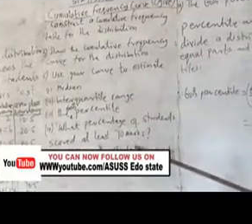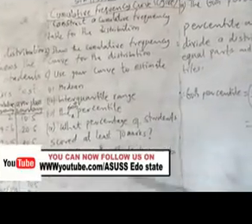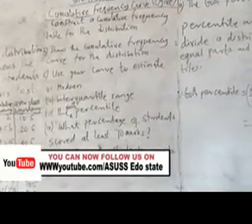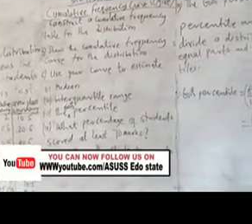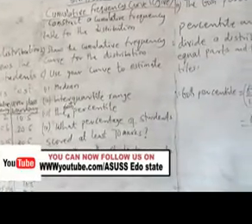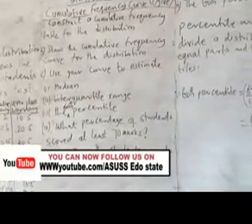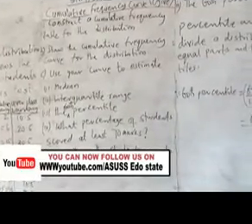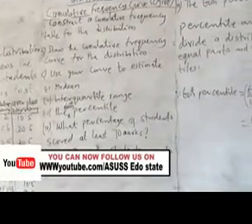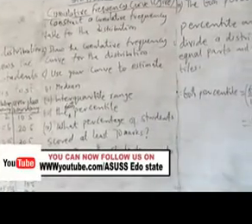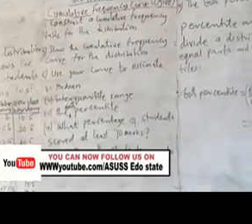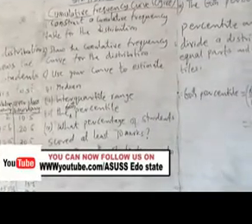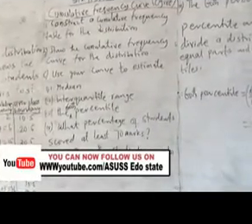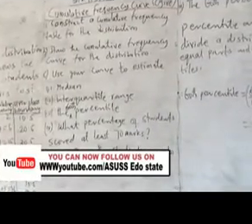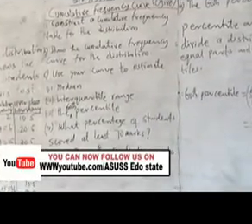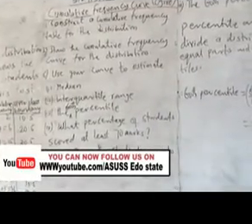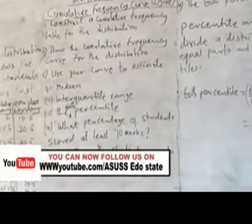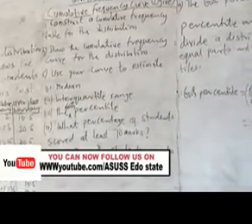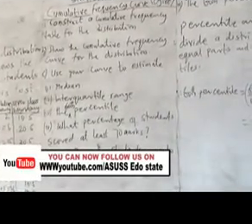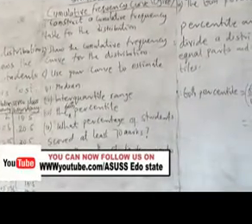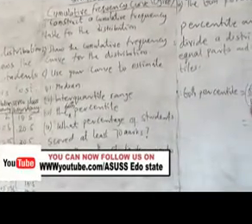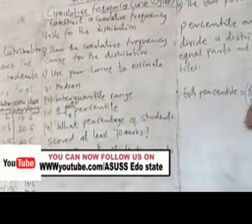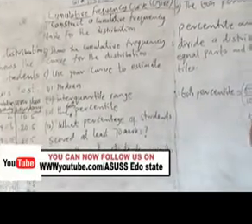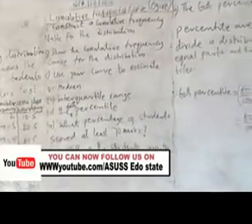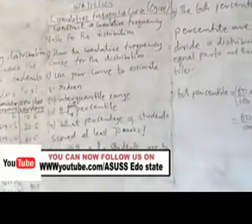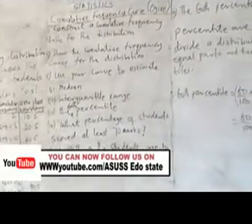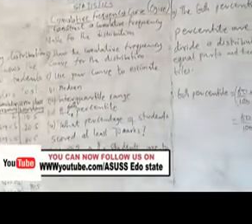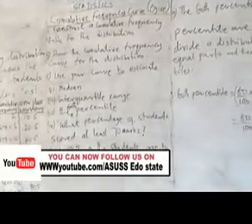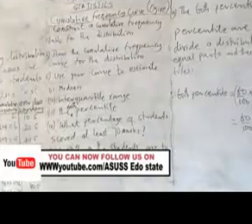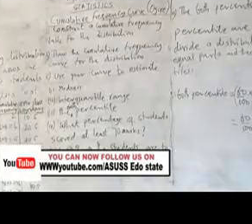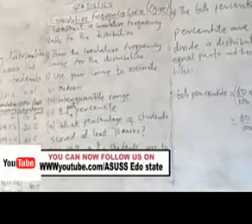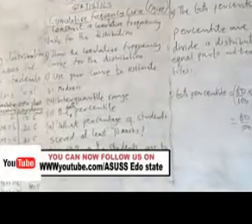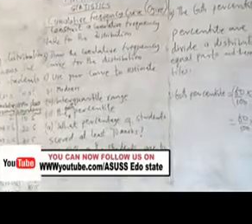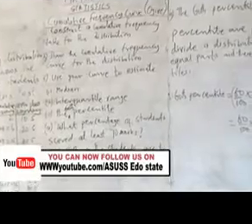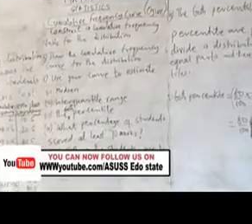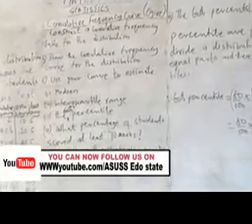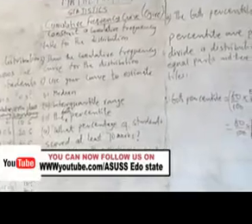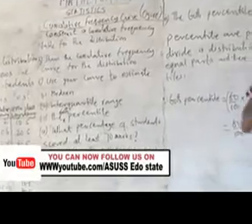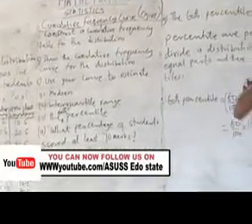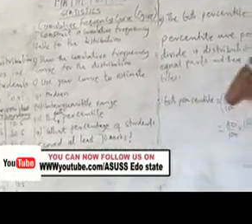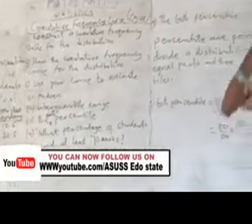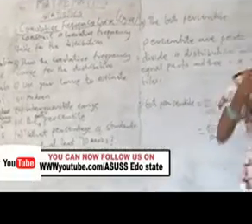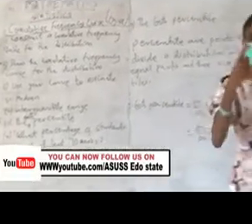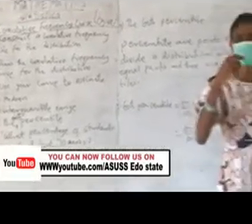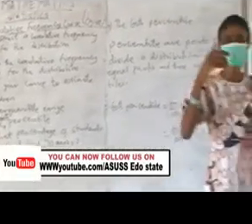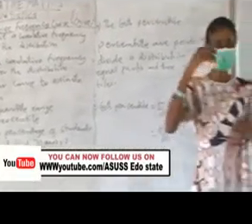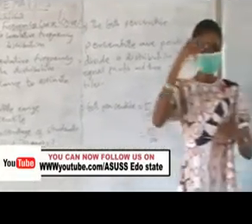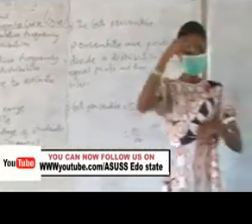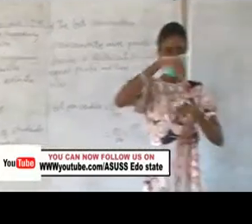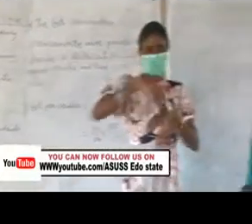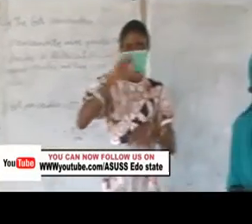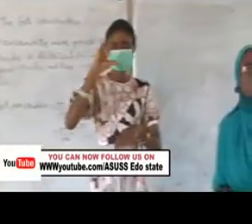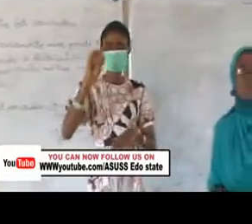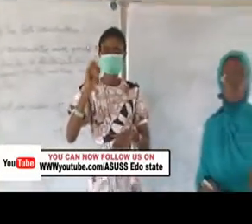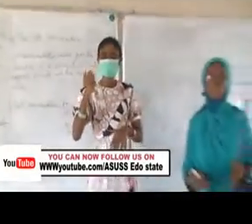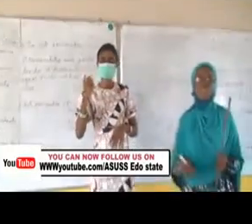70 marks? At least 70 marks. If we are told at least 70 marks, which means it can't be more than